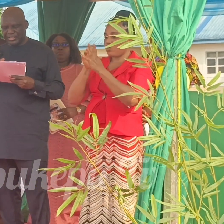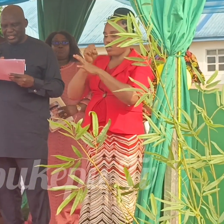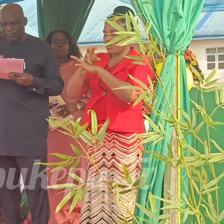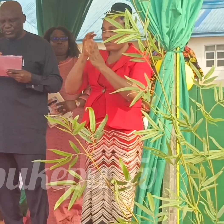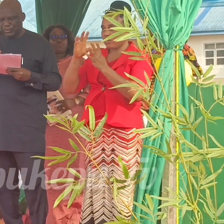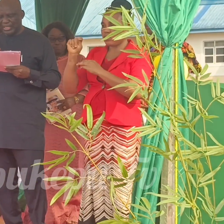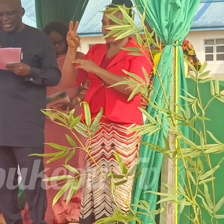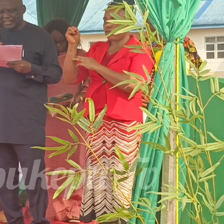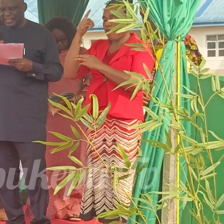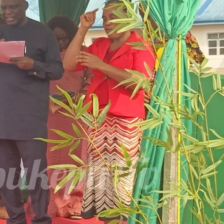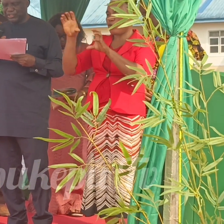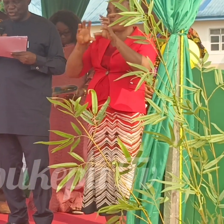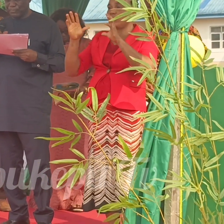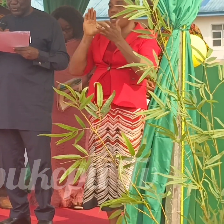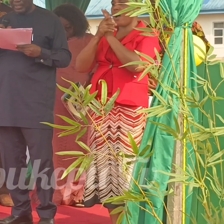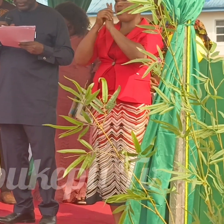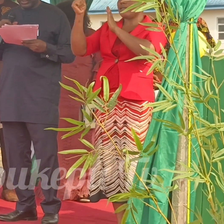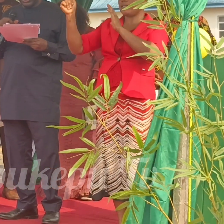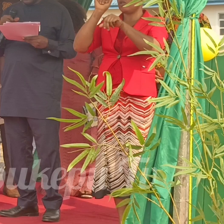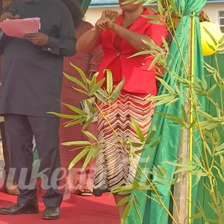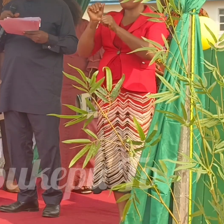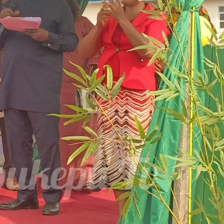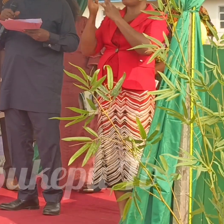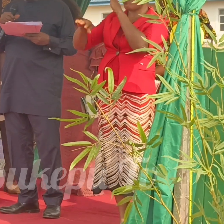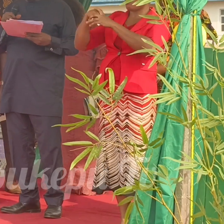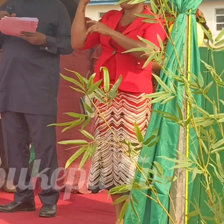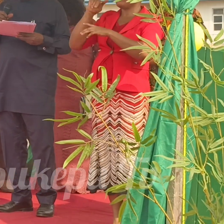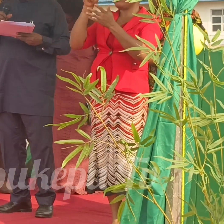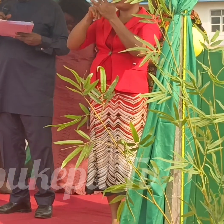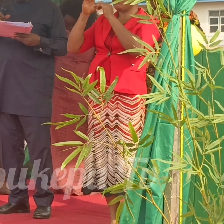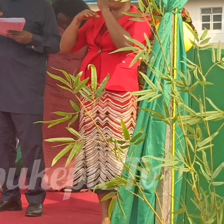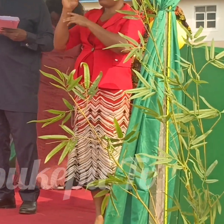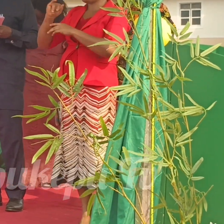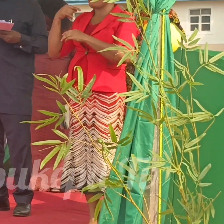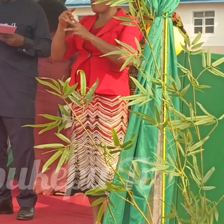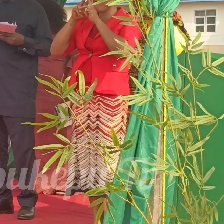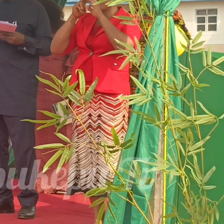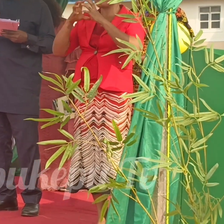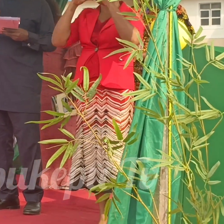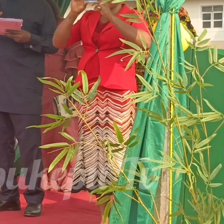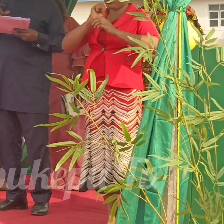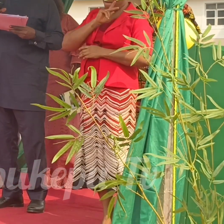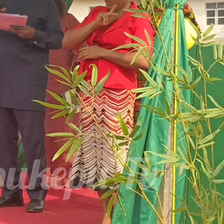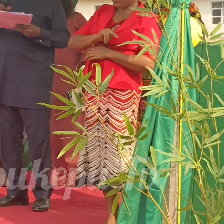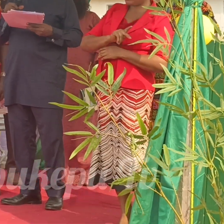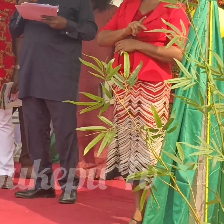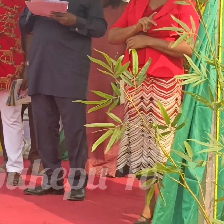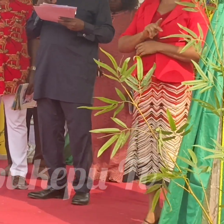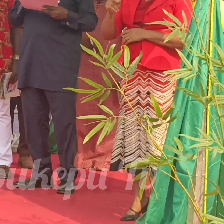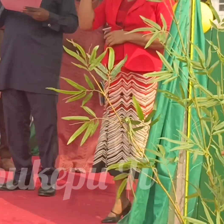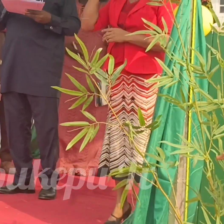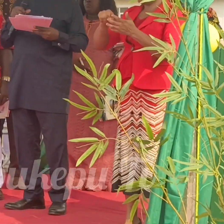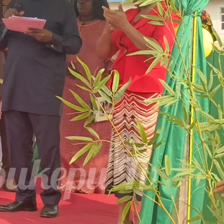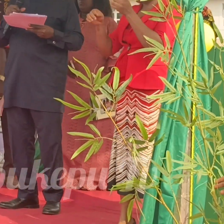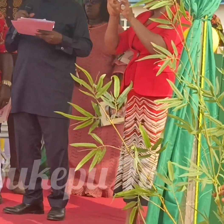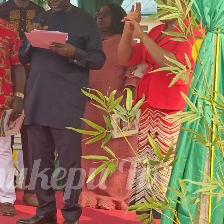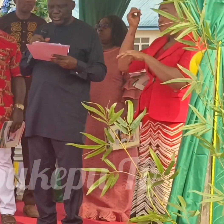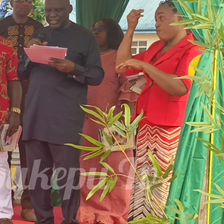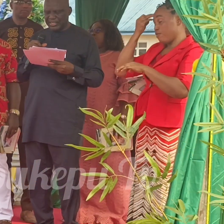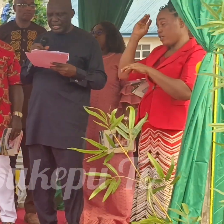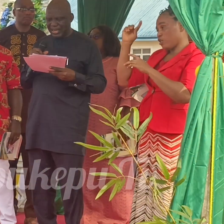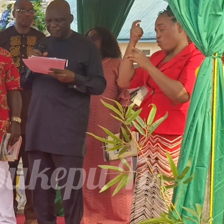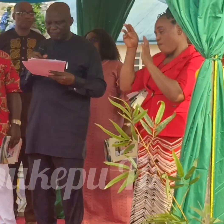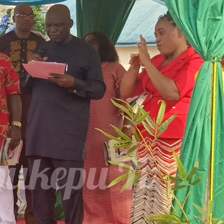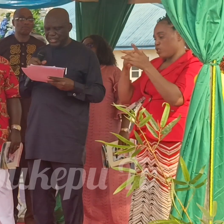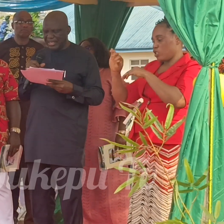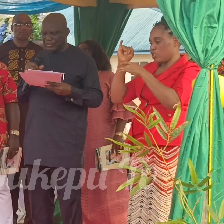Tetra Tech, for doing an excellent job throughout due diligence. We very much appreciate the key federal government institutions